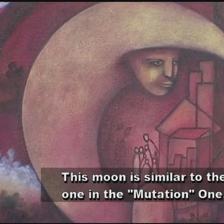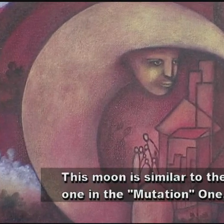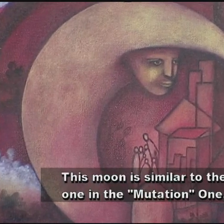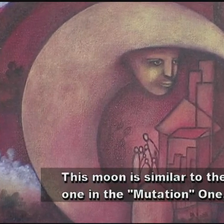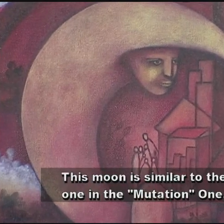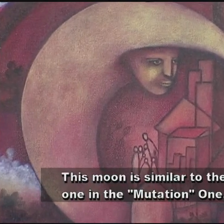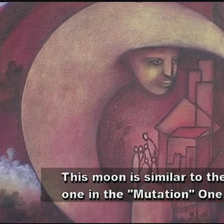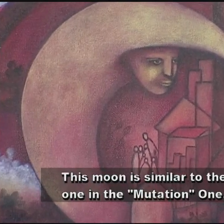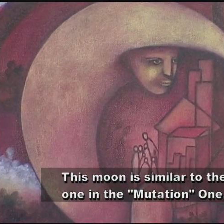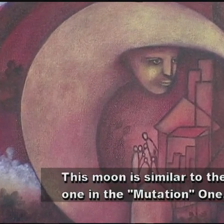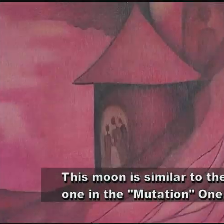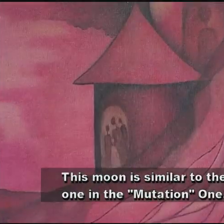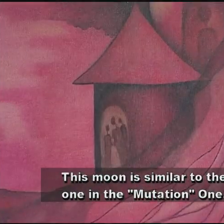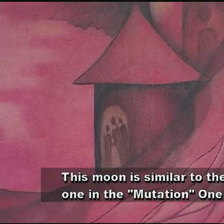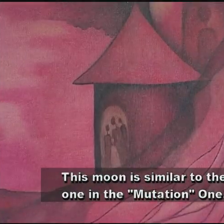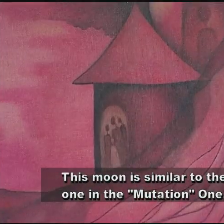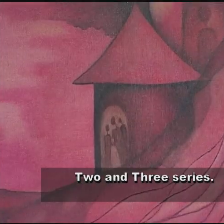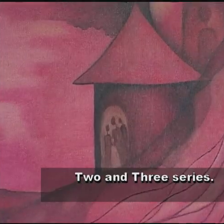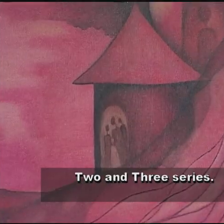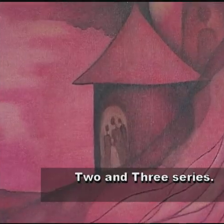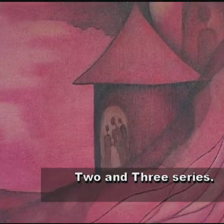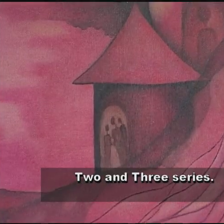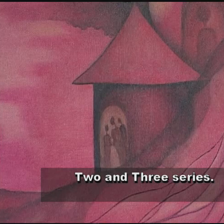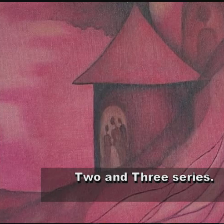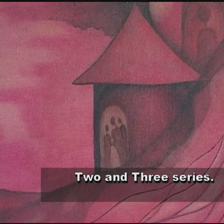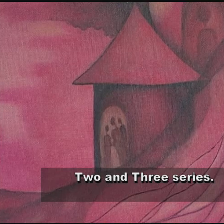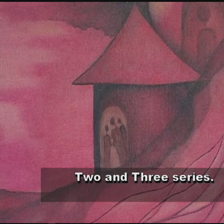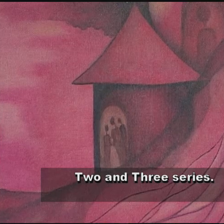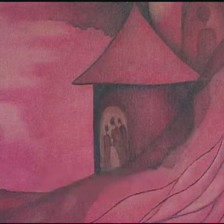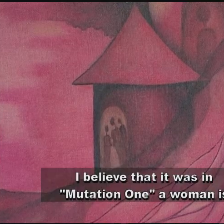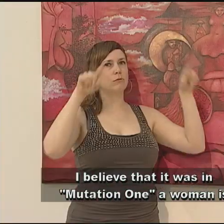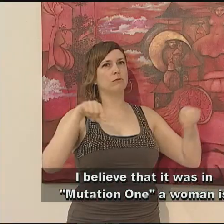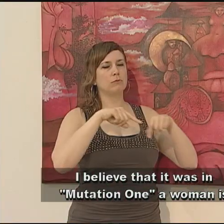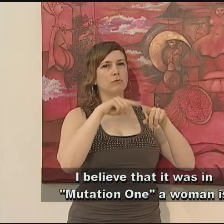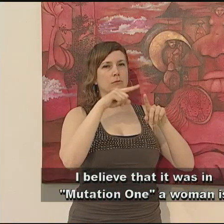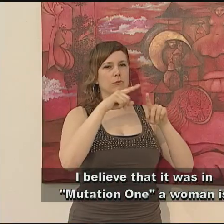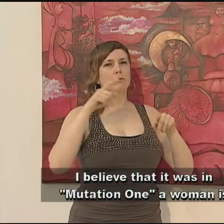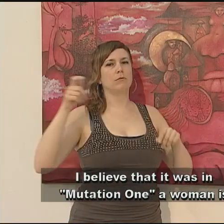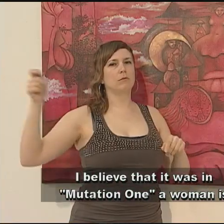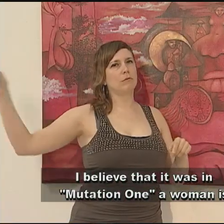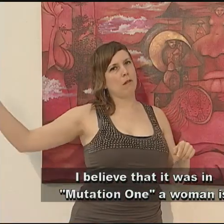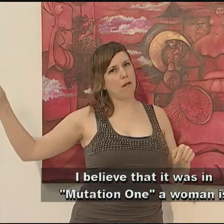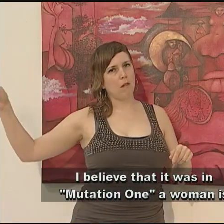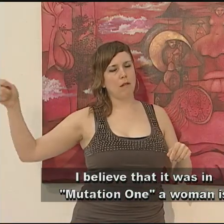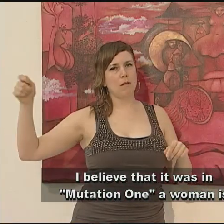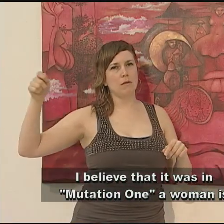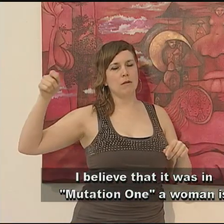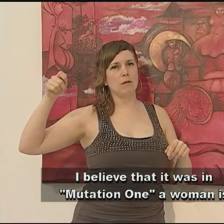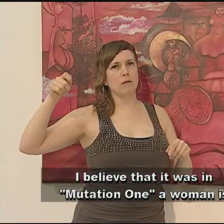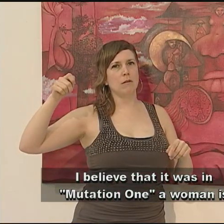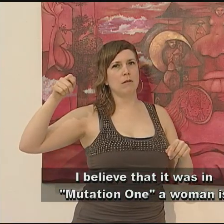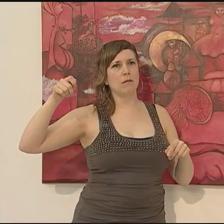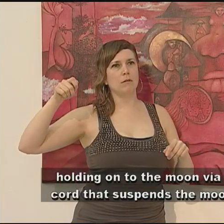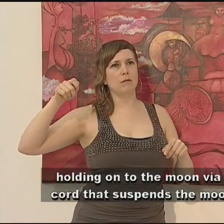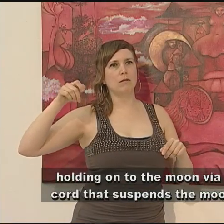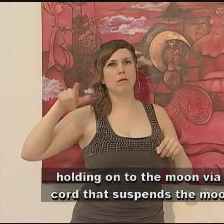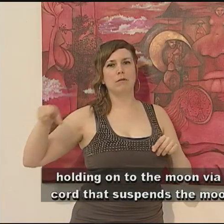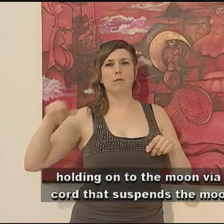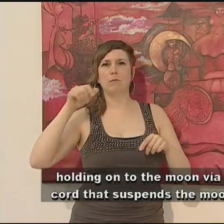works. This moon is similar to the one in the Mutation 1, 2, and 3 series. I believe that it was in Mutation 1. A woman is